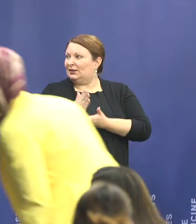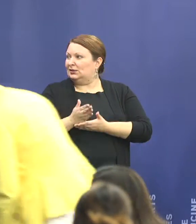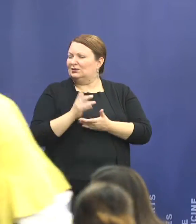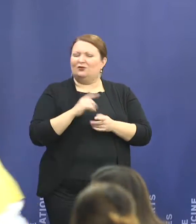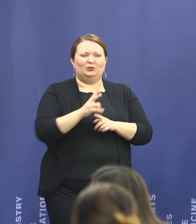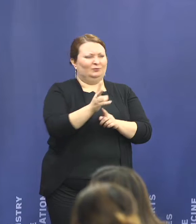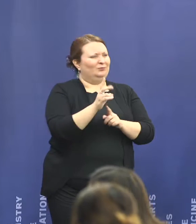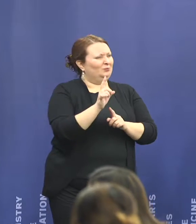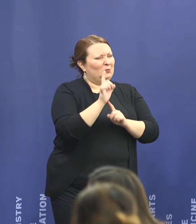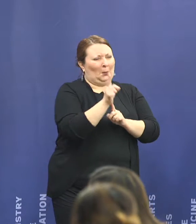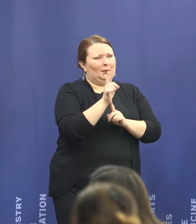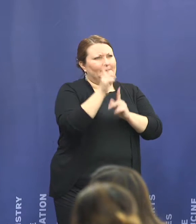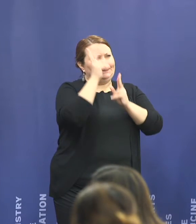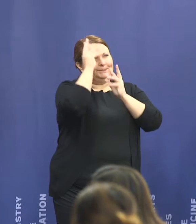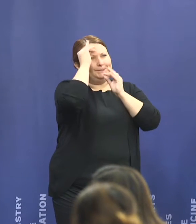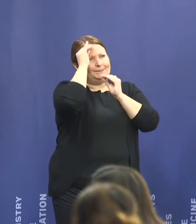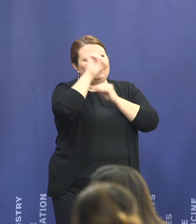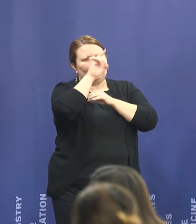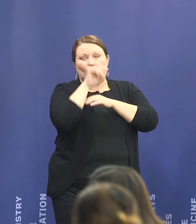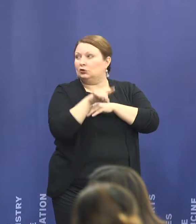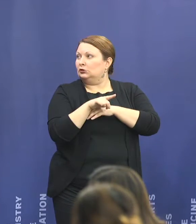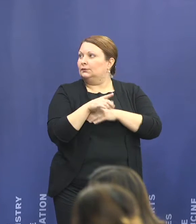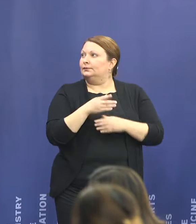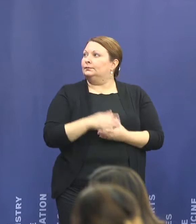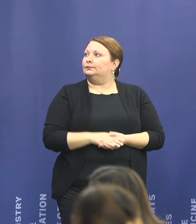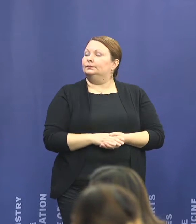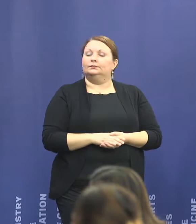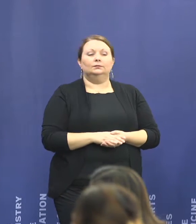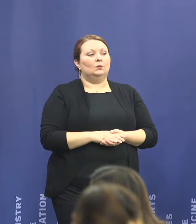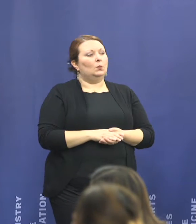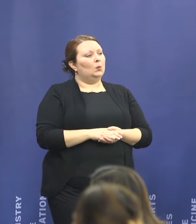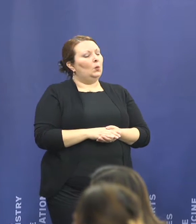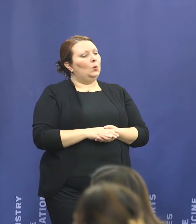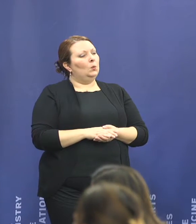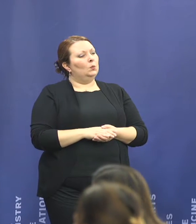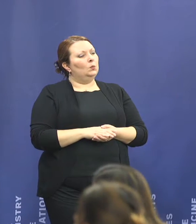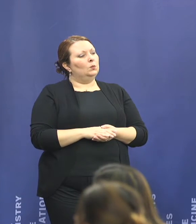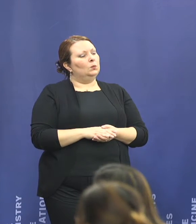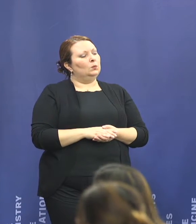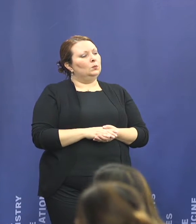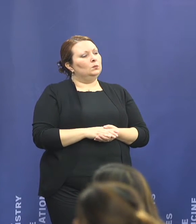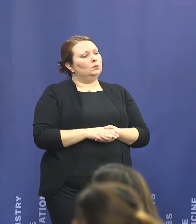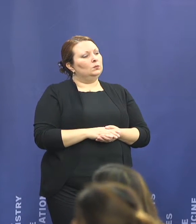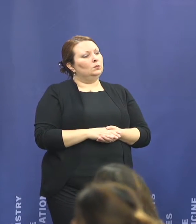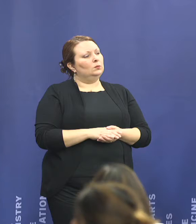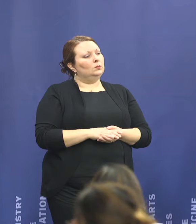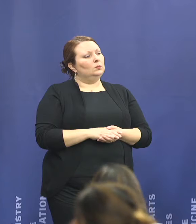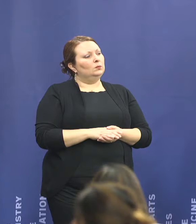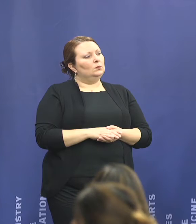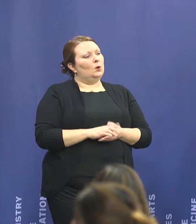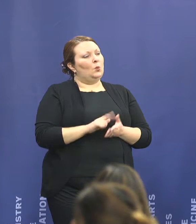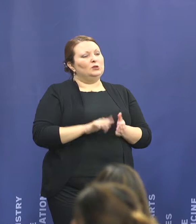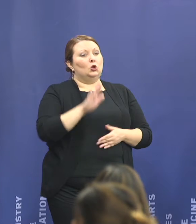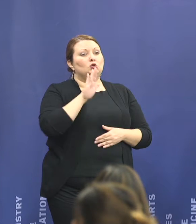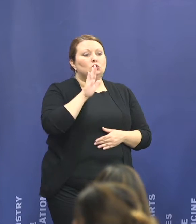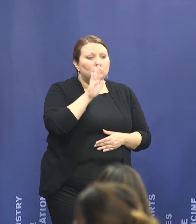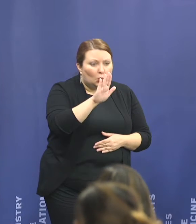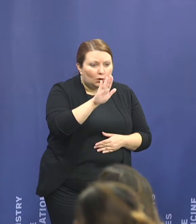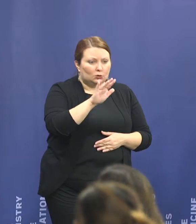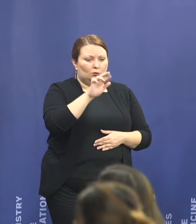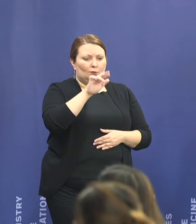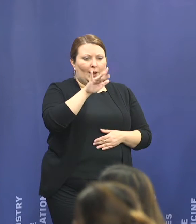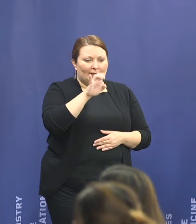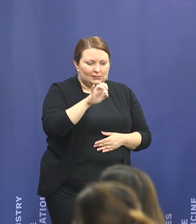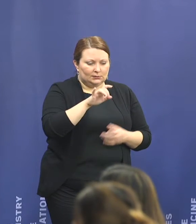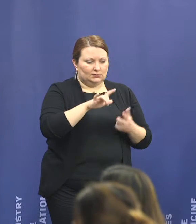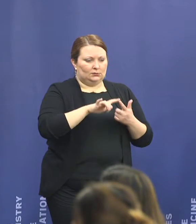you ponder this question. What is your race, gender, social location?